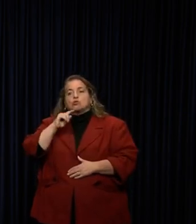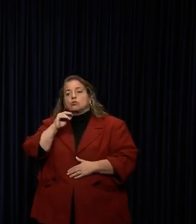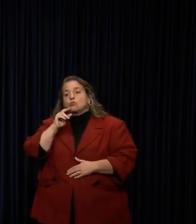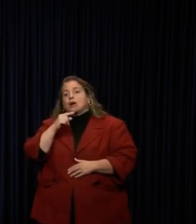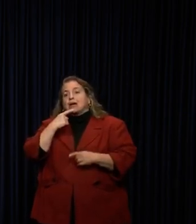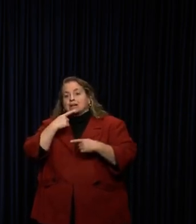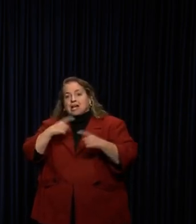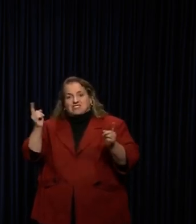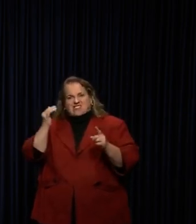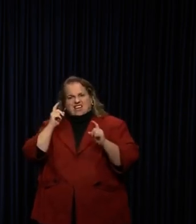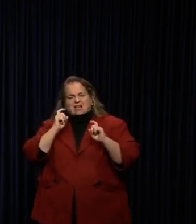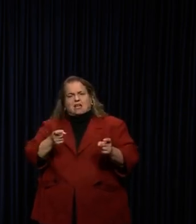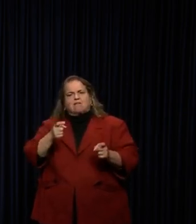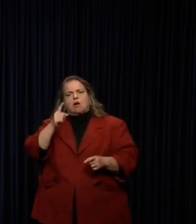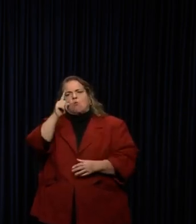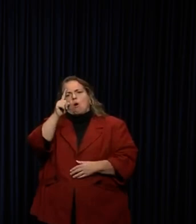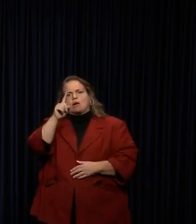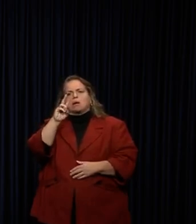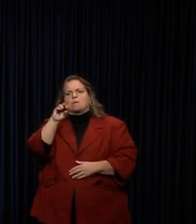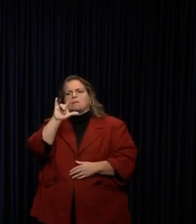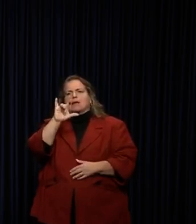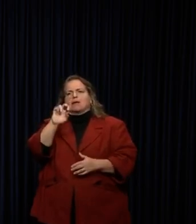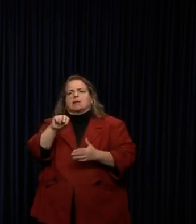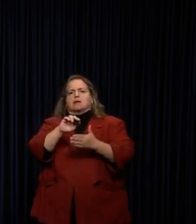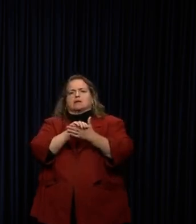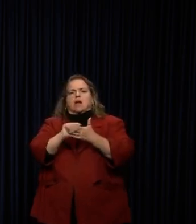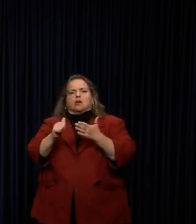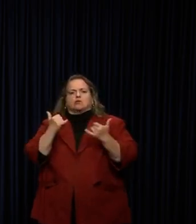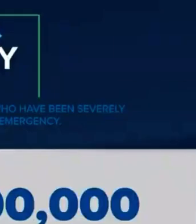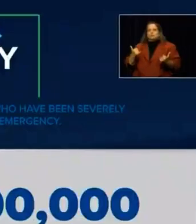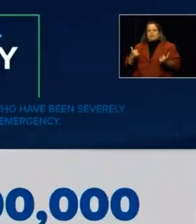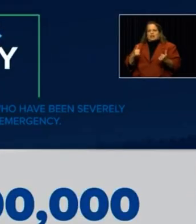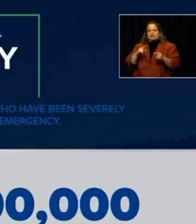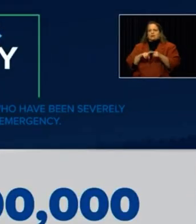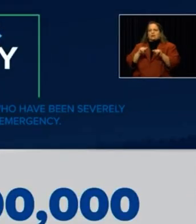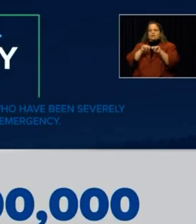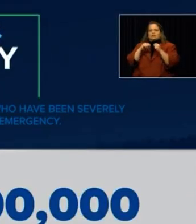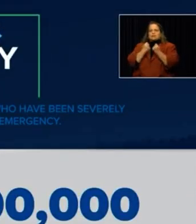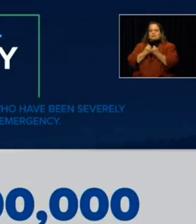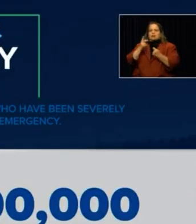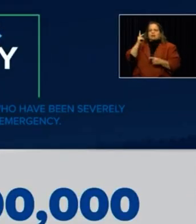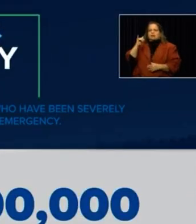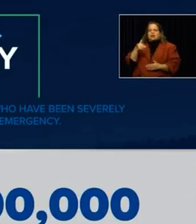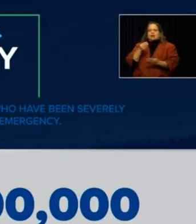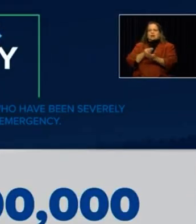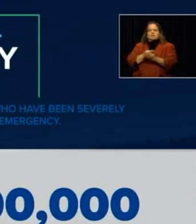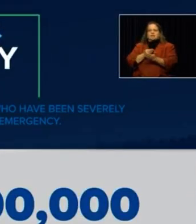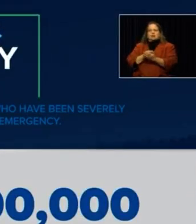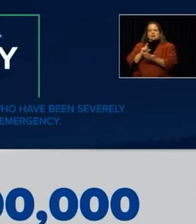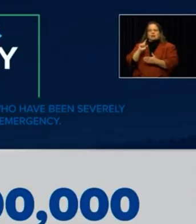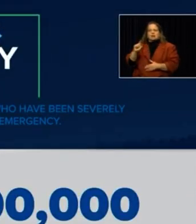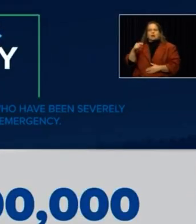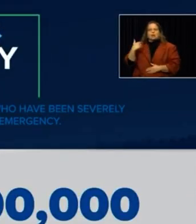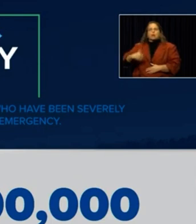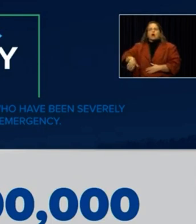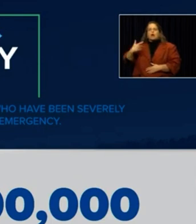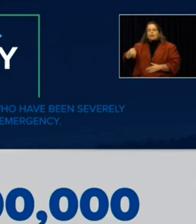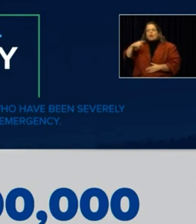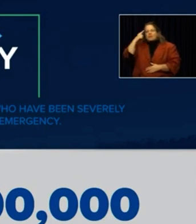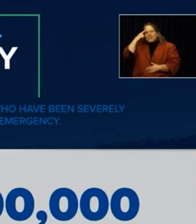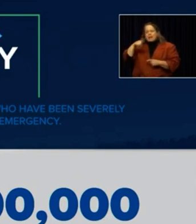to date, contributing a million dollars to the team Kentucky fund. Just think about how many people that's